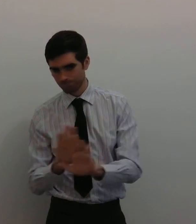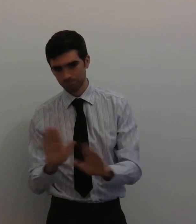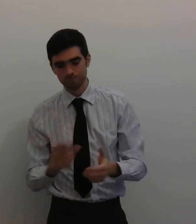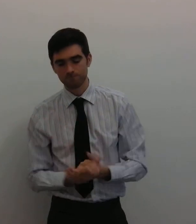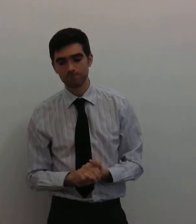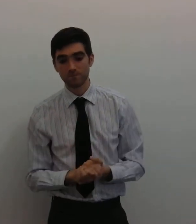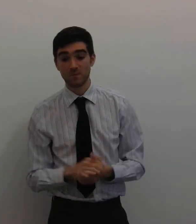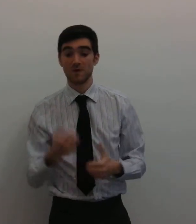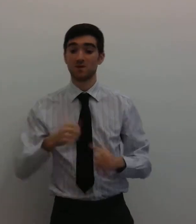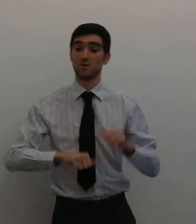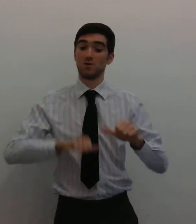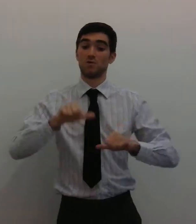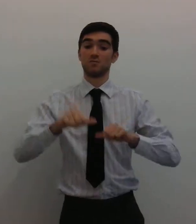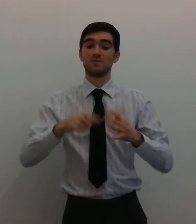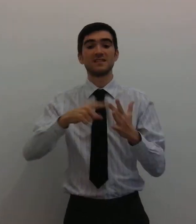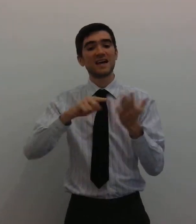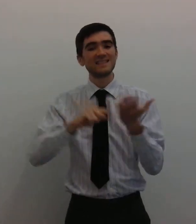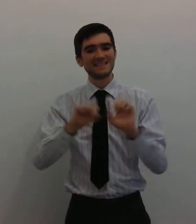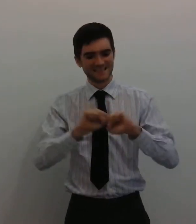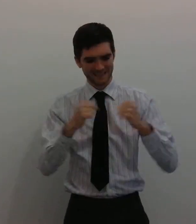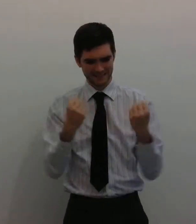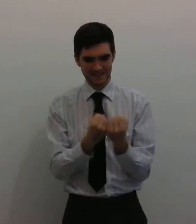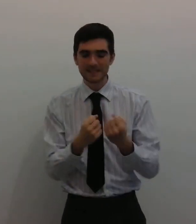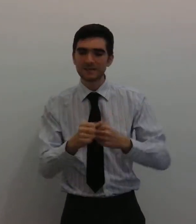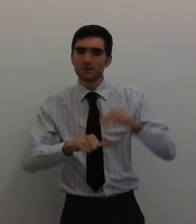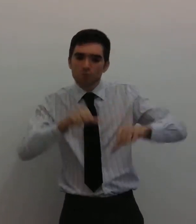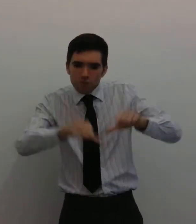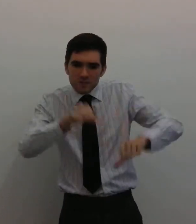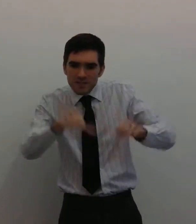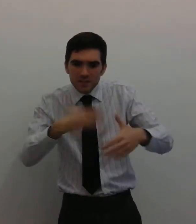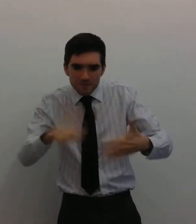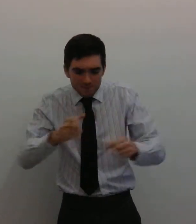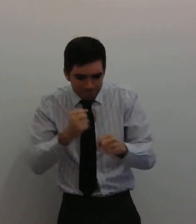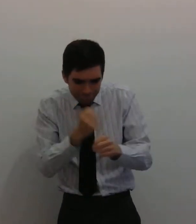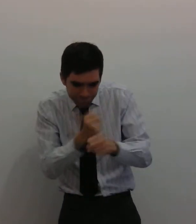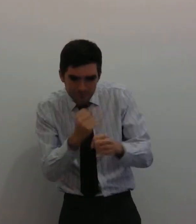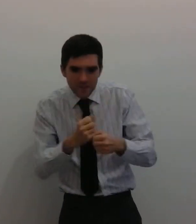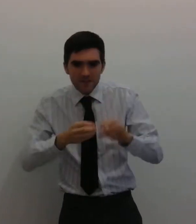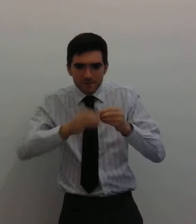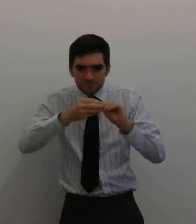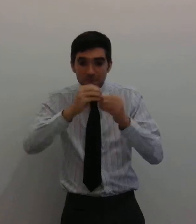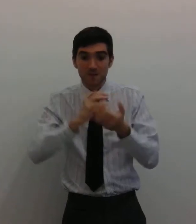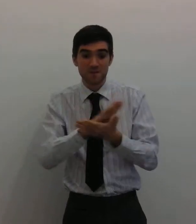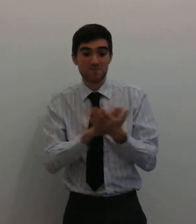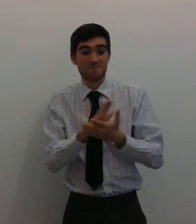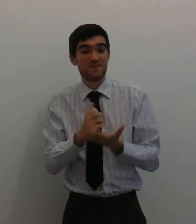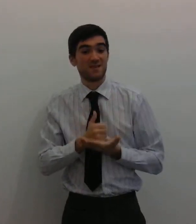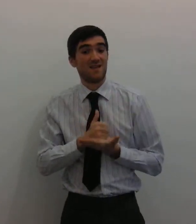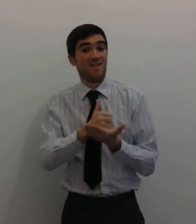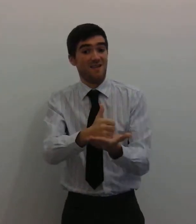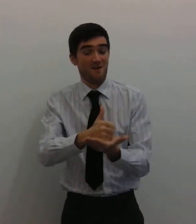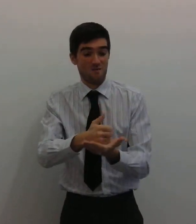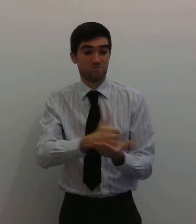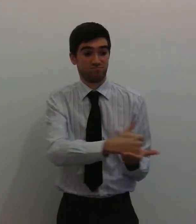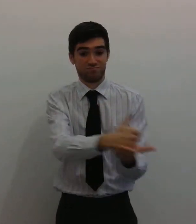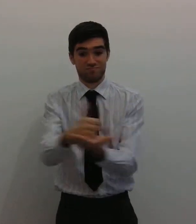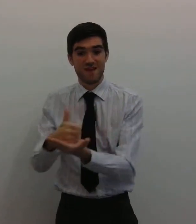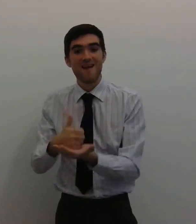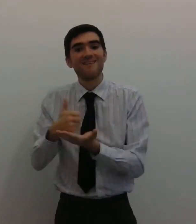from here in the IT team in order to assist you and also to assist the cost team in making it as easy as